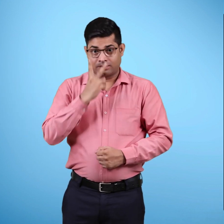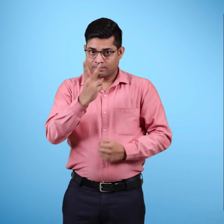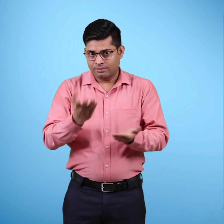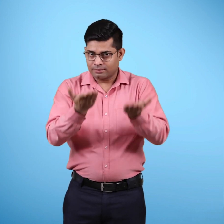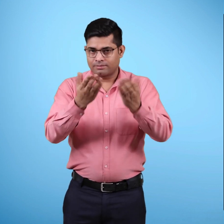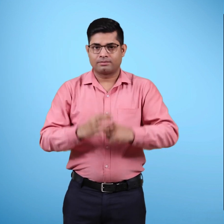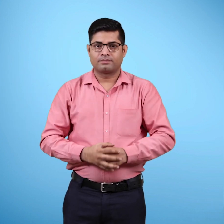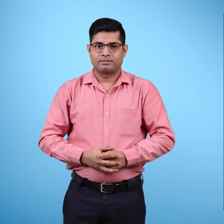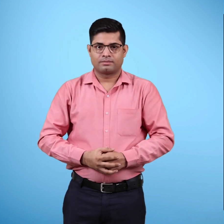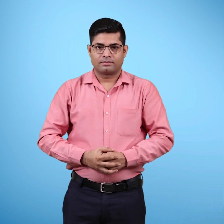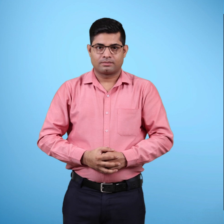Let us find out.